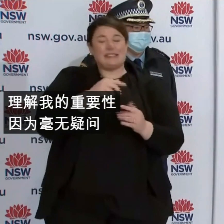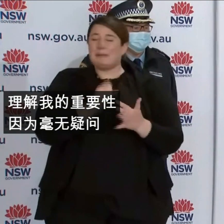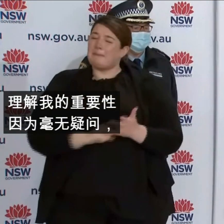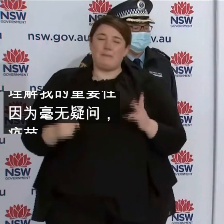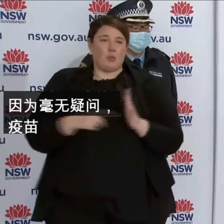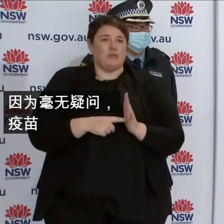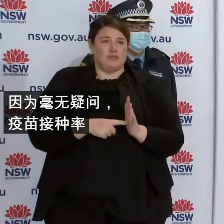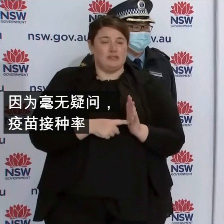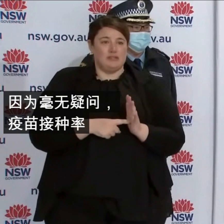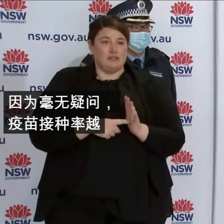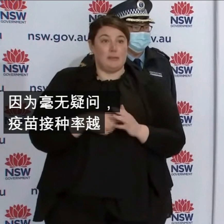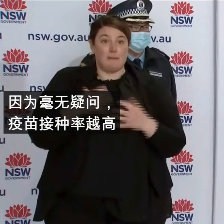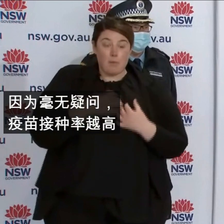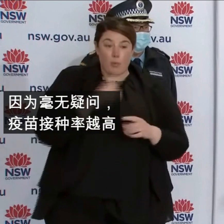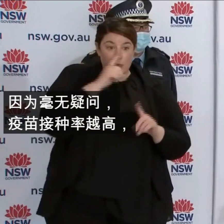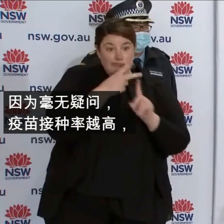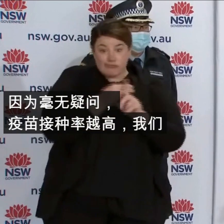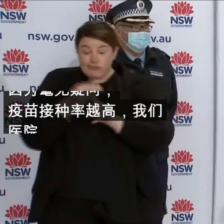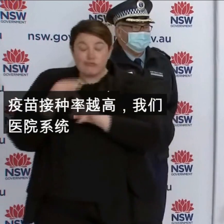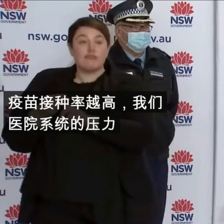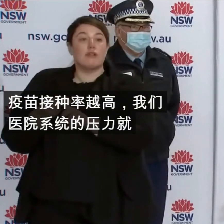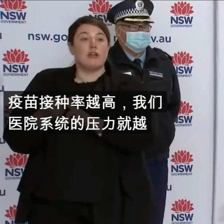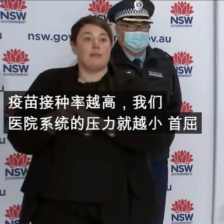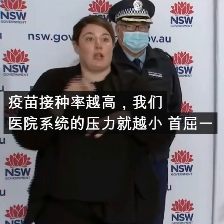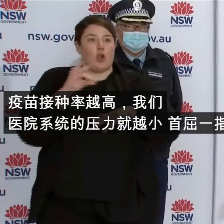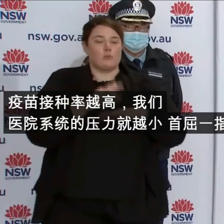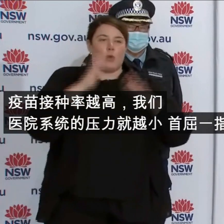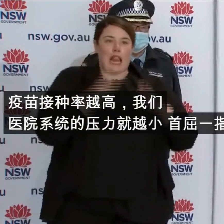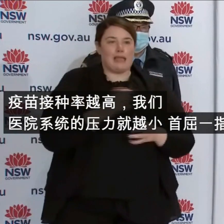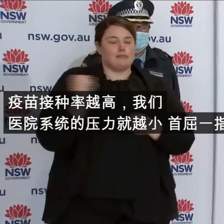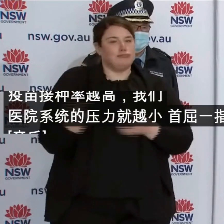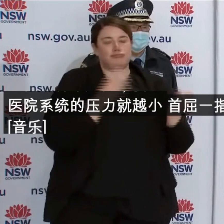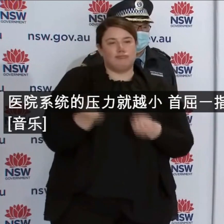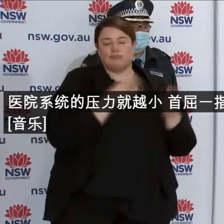doubt the higher the vaccination rate, the less stress on our hospital system. Premier,